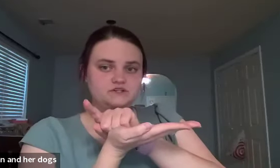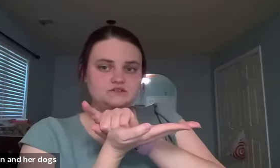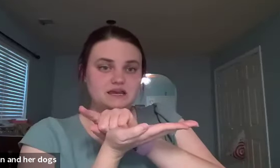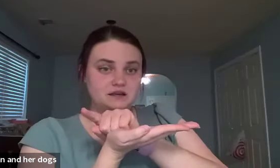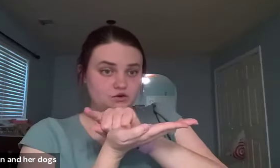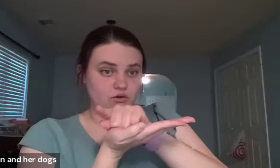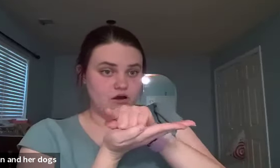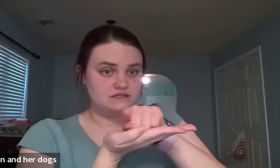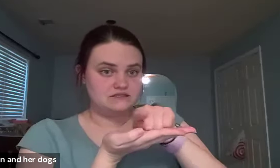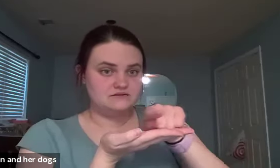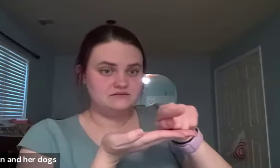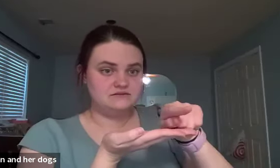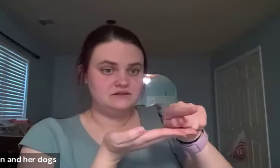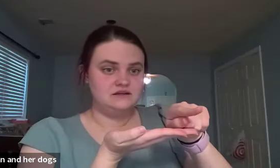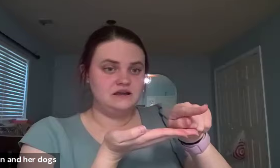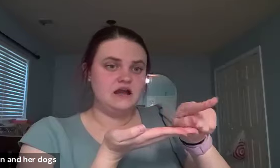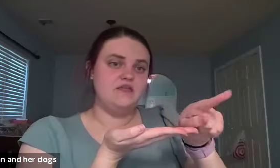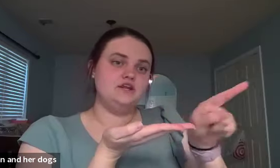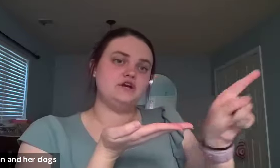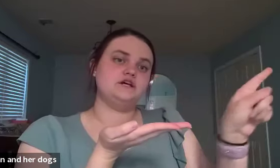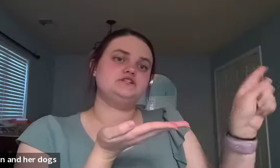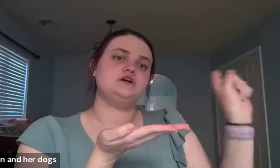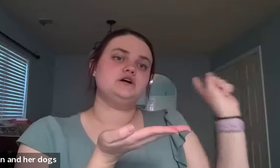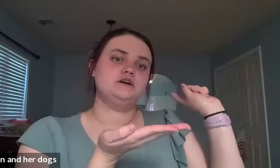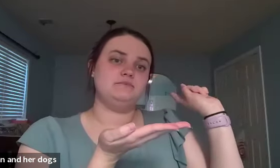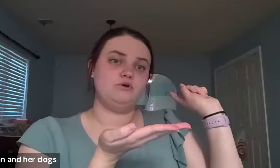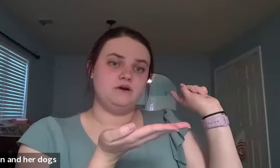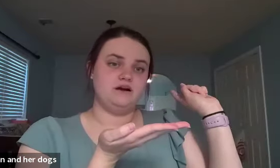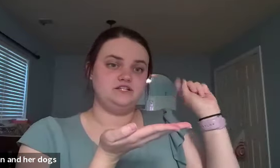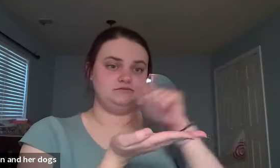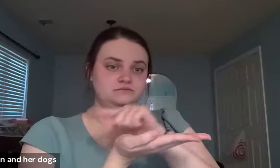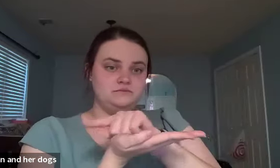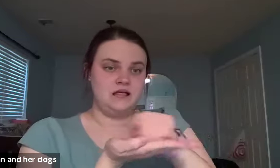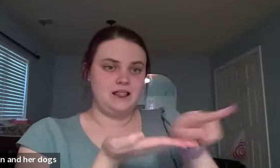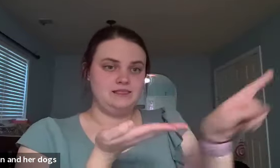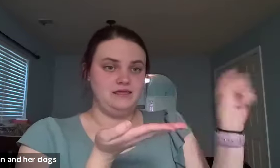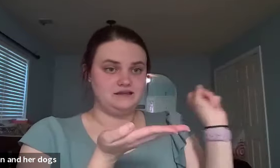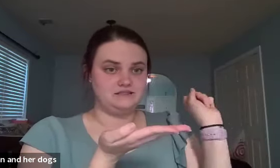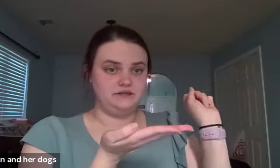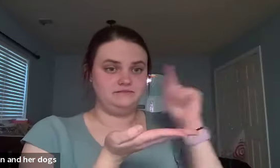going to slide across and then you're going to turn it and point behind you. Last week.